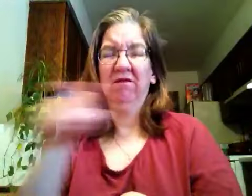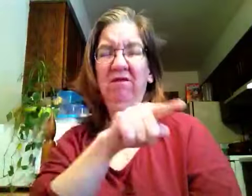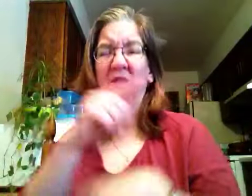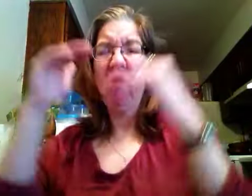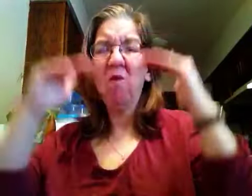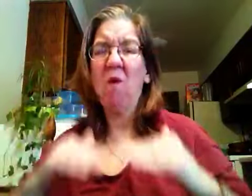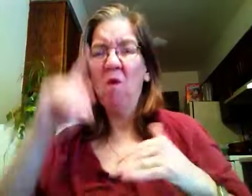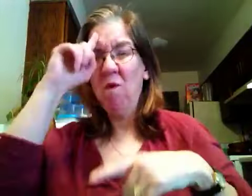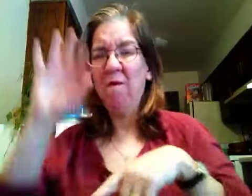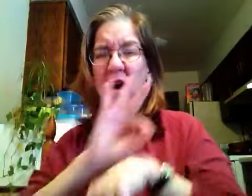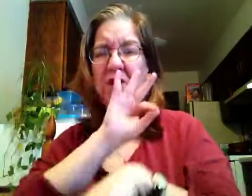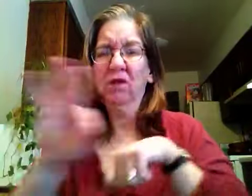ooh but